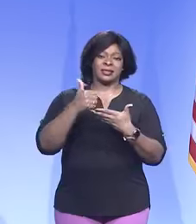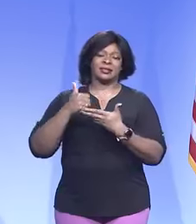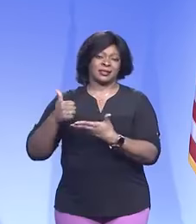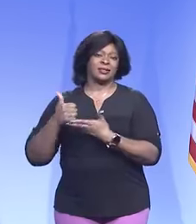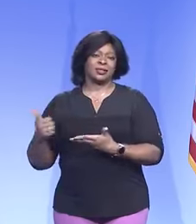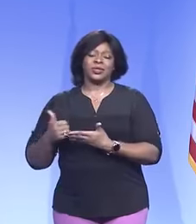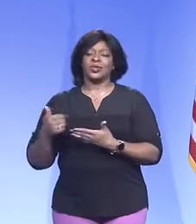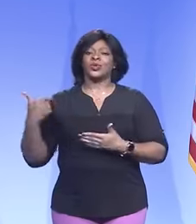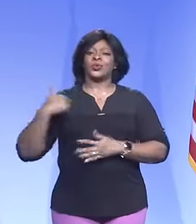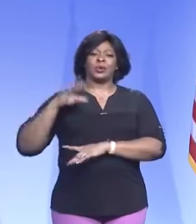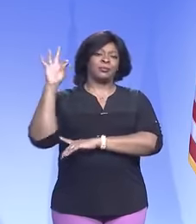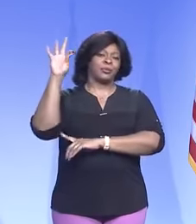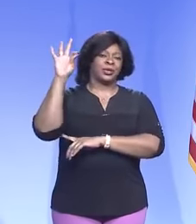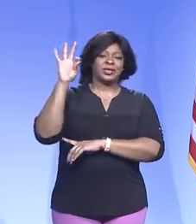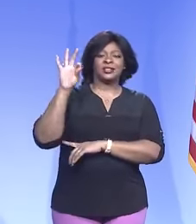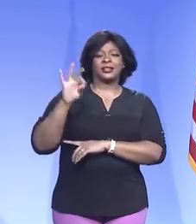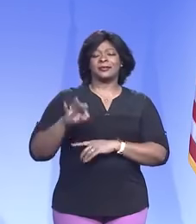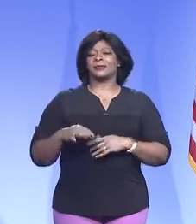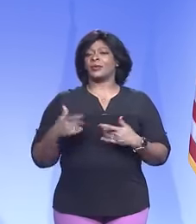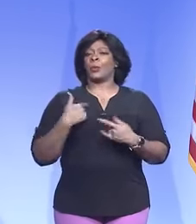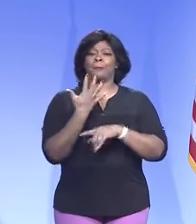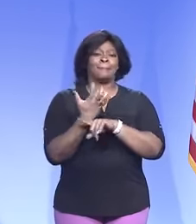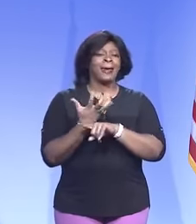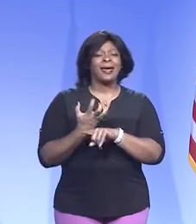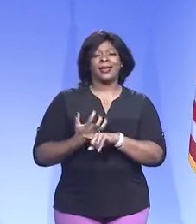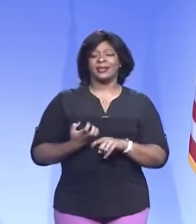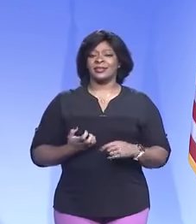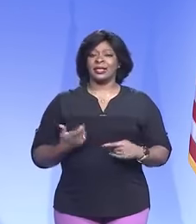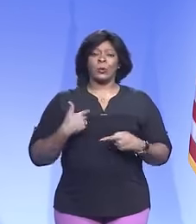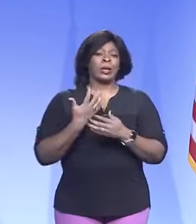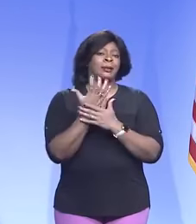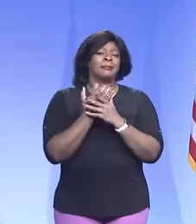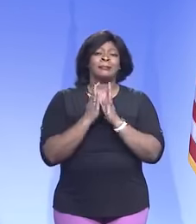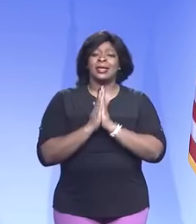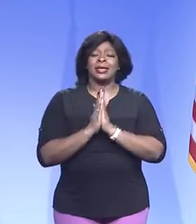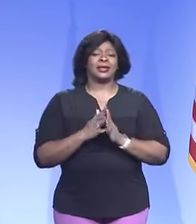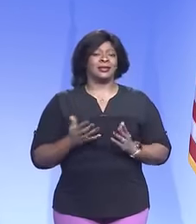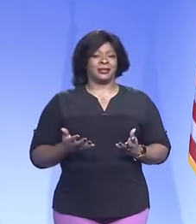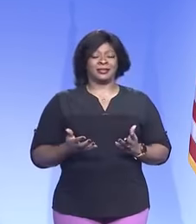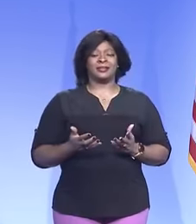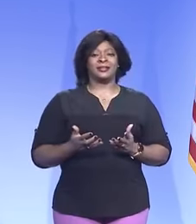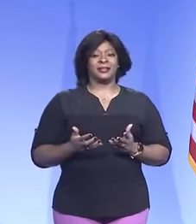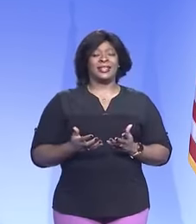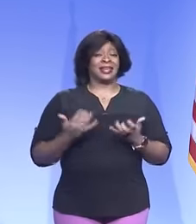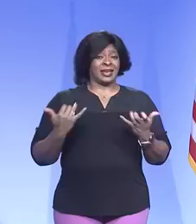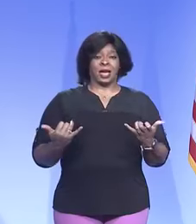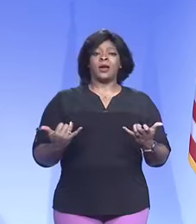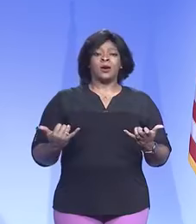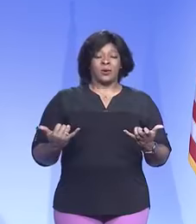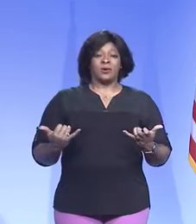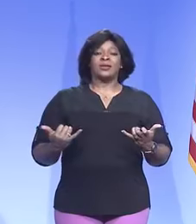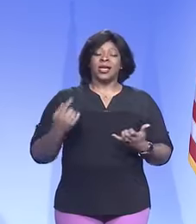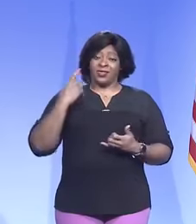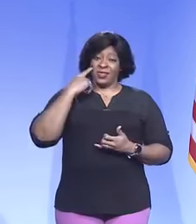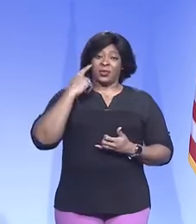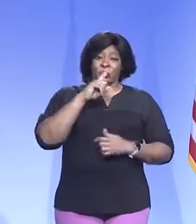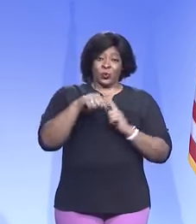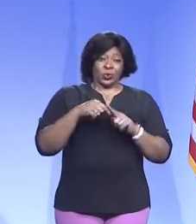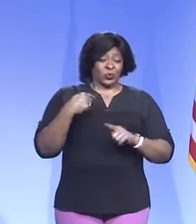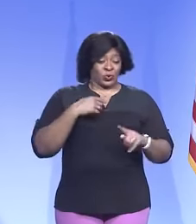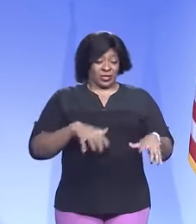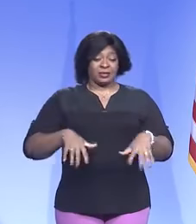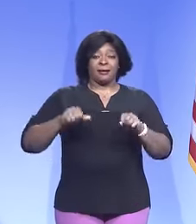We have preached and begged and pleaded. And now I think that when we